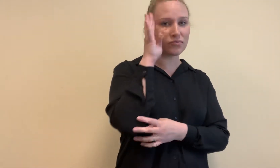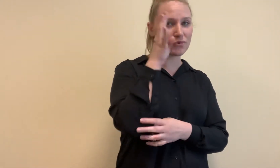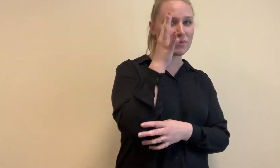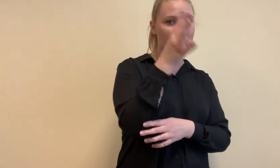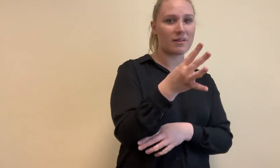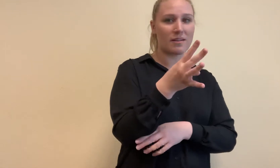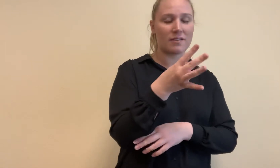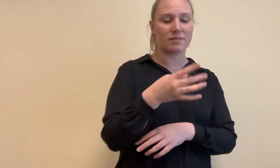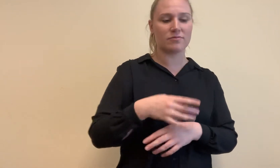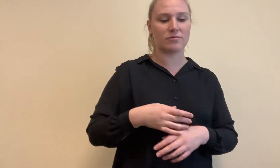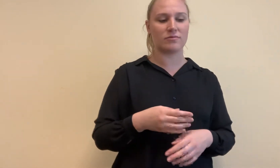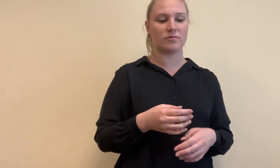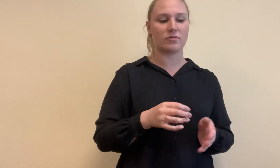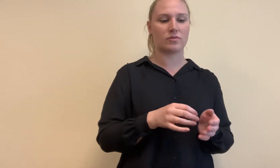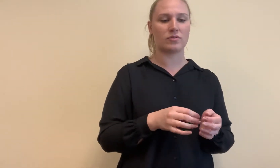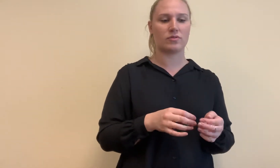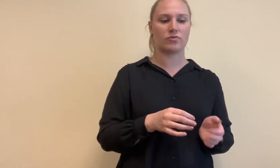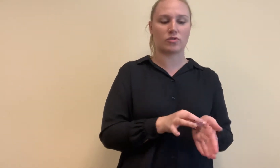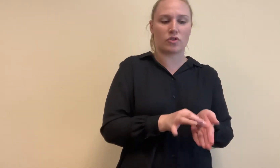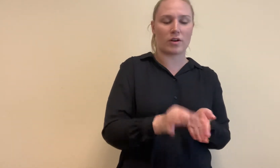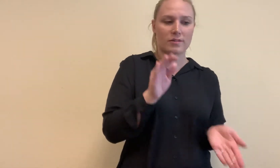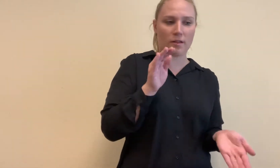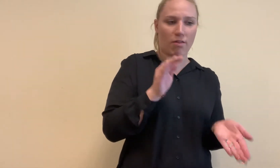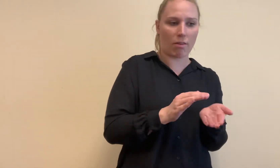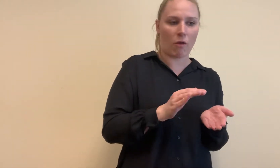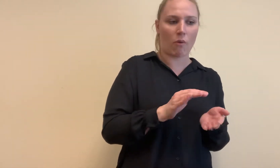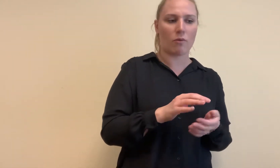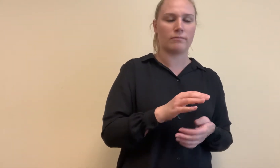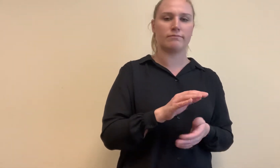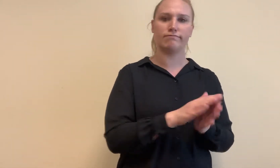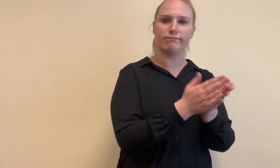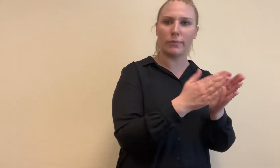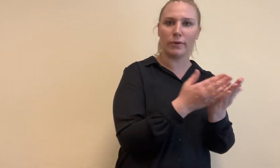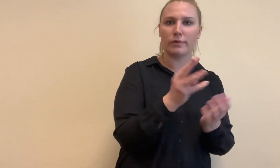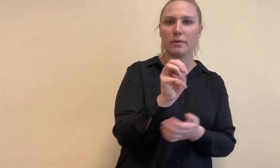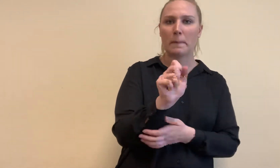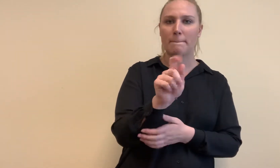about $600,000 on that. And when I mean low cost, I'm talking that it's